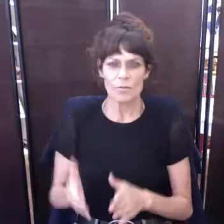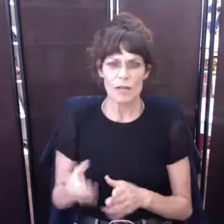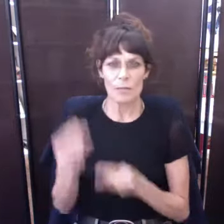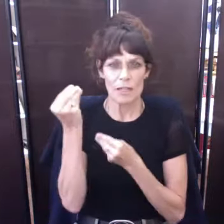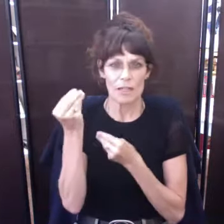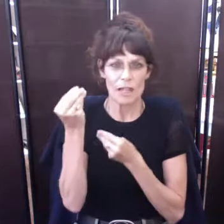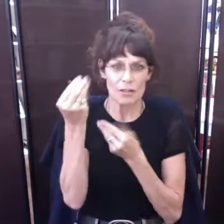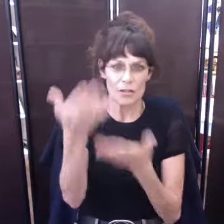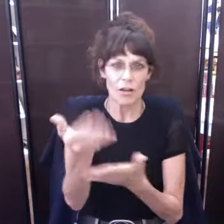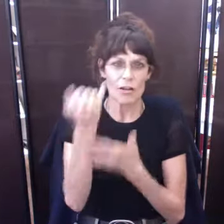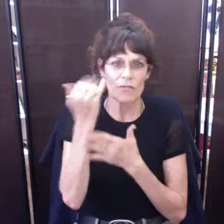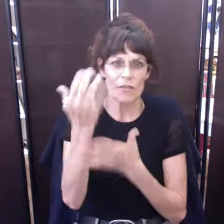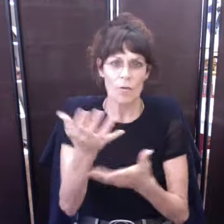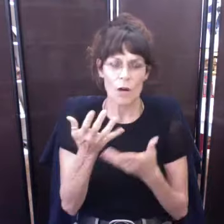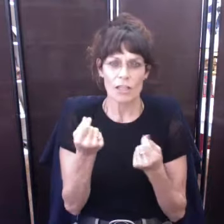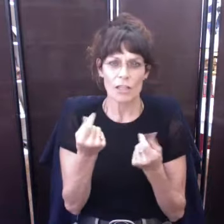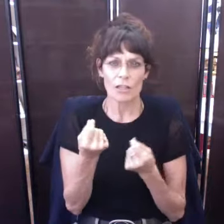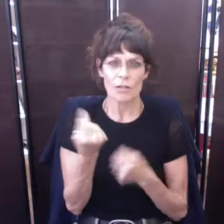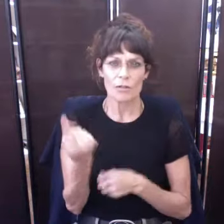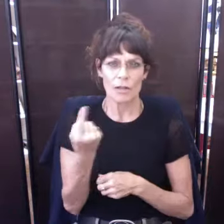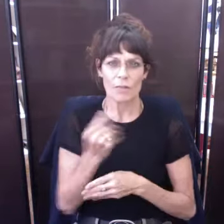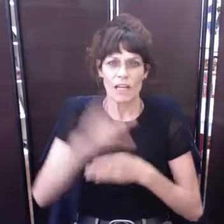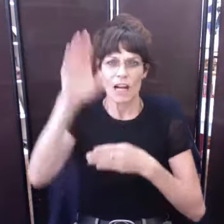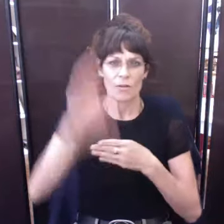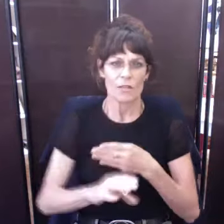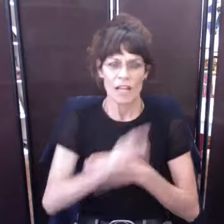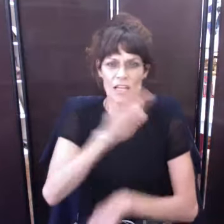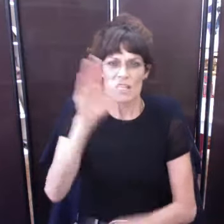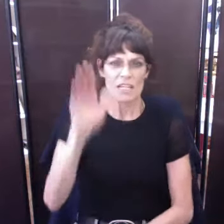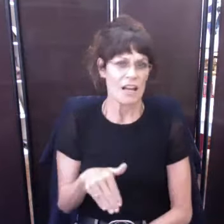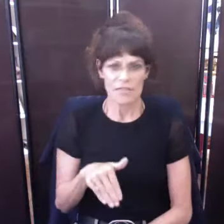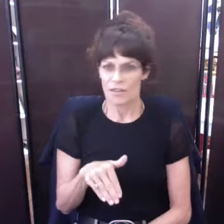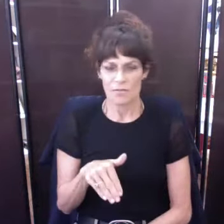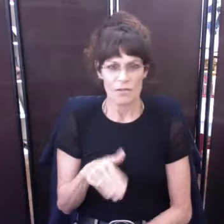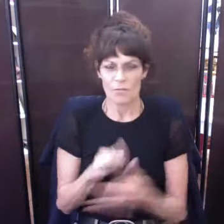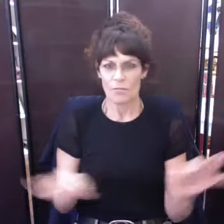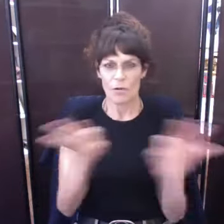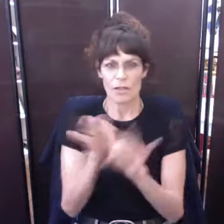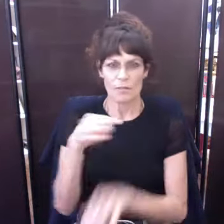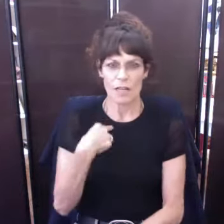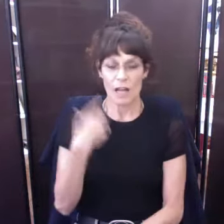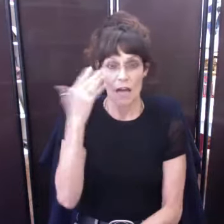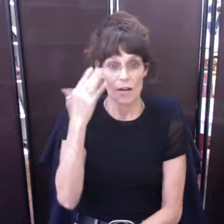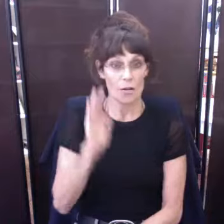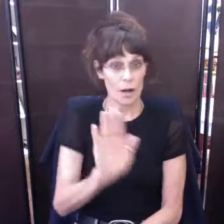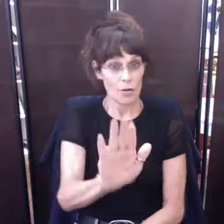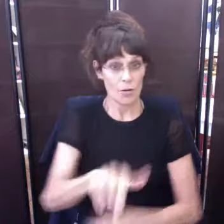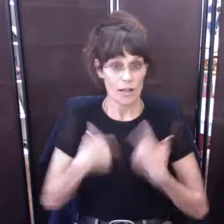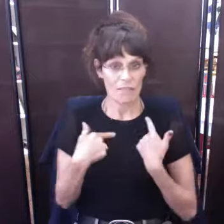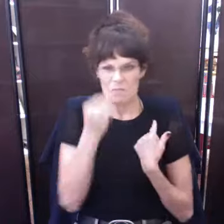I wanted to do something, consequences never took a priority in my life. I don't know about yours, but I did not care about consequences. What